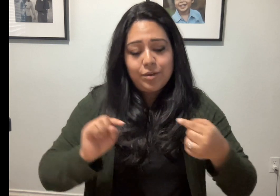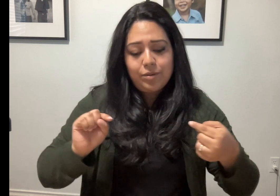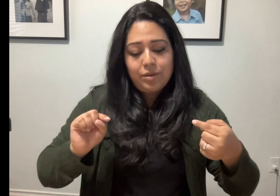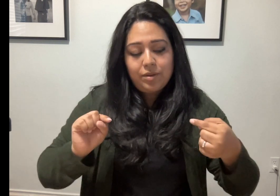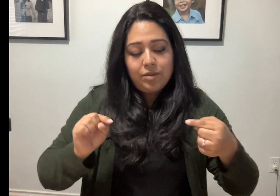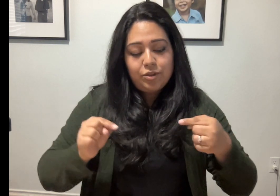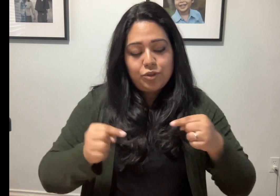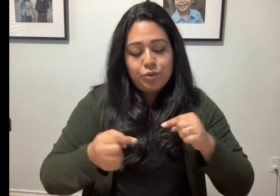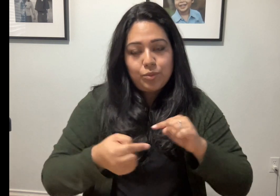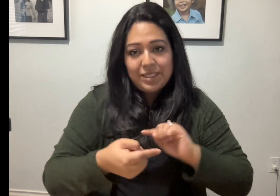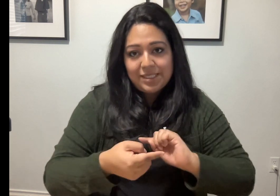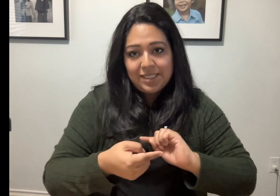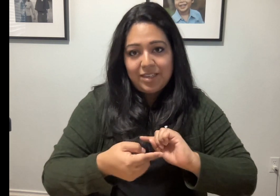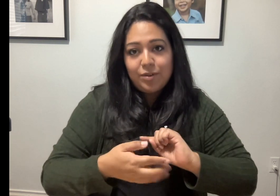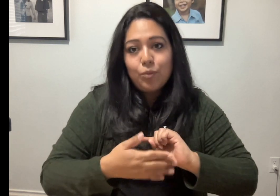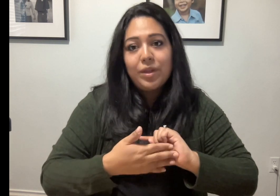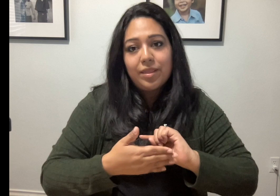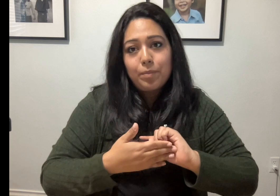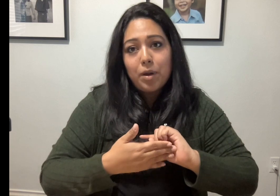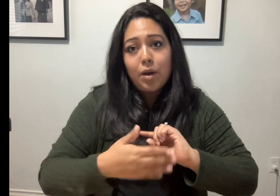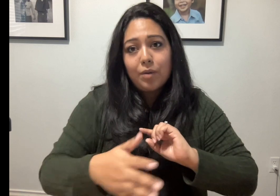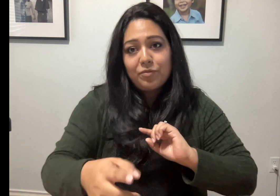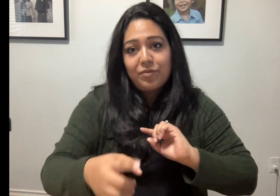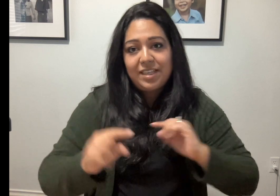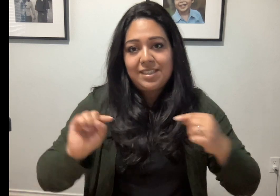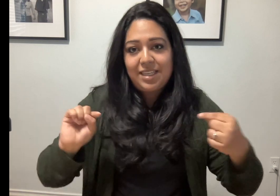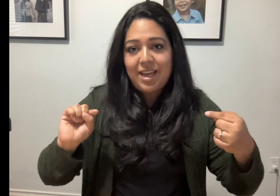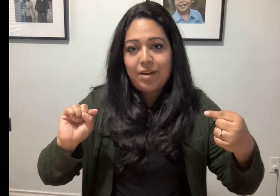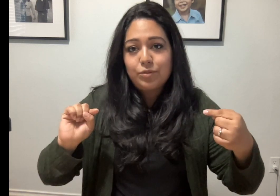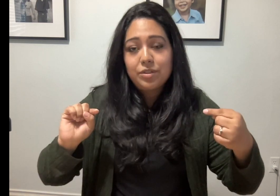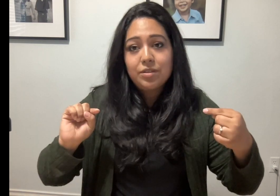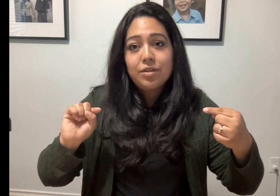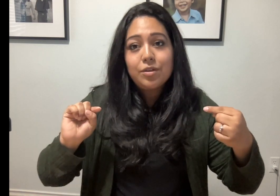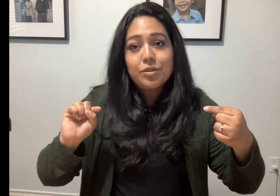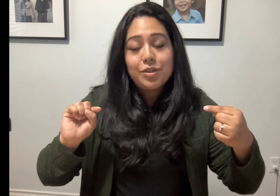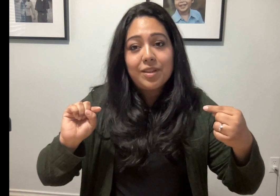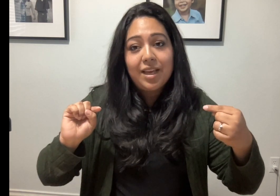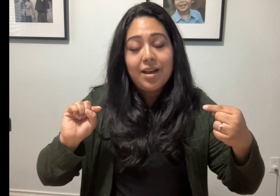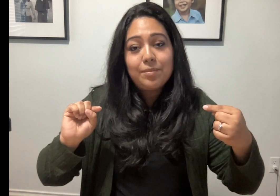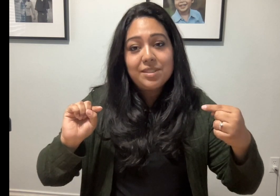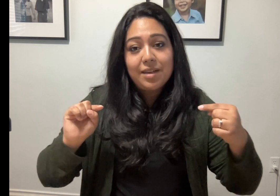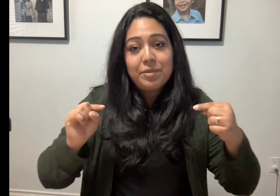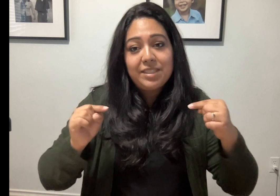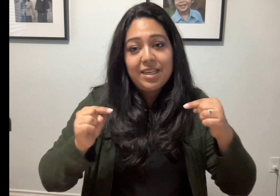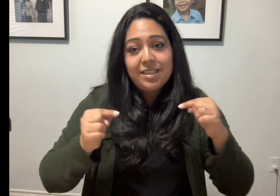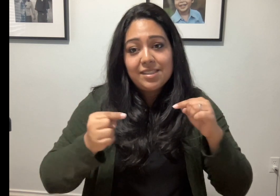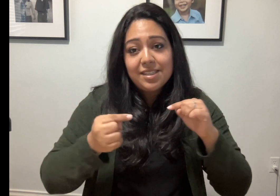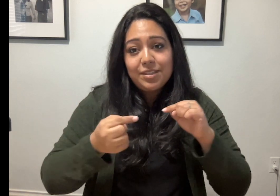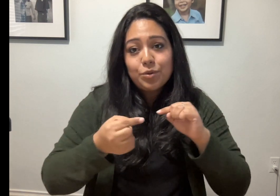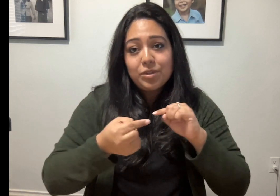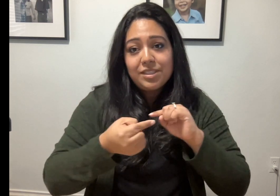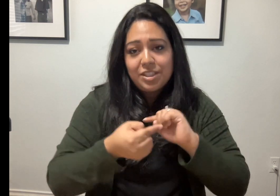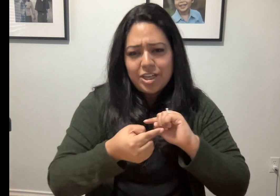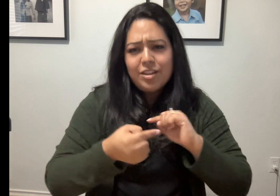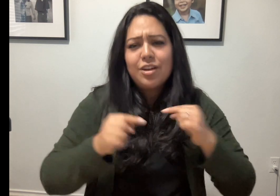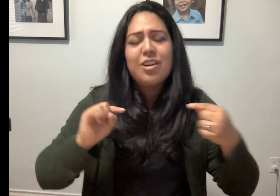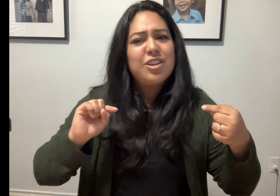also twisting with the palm facing out. So they come simultaneously towards each other